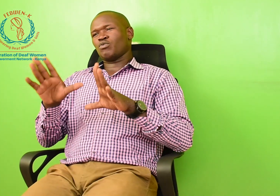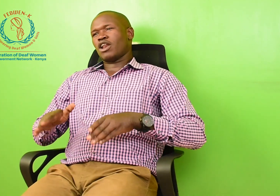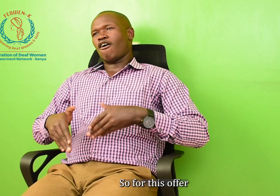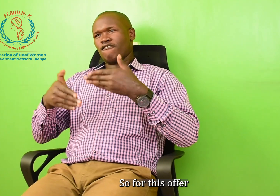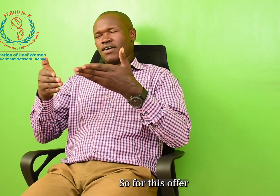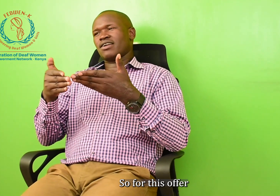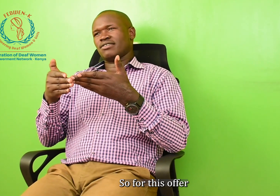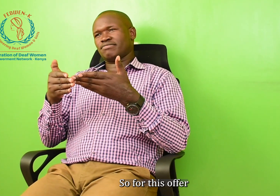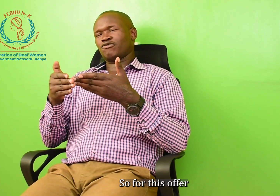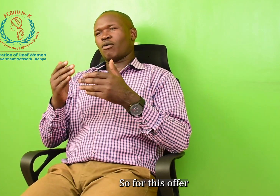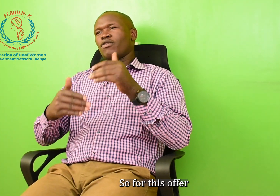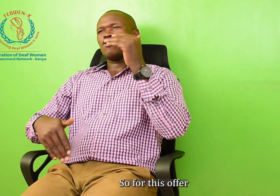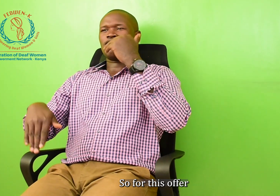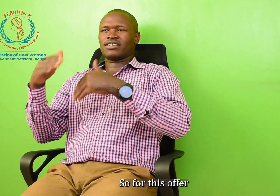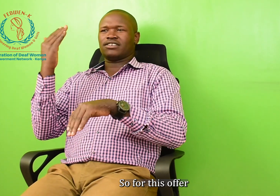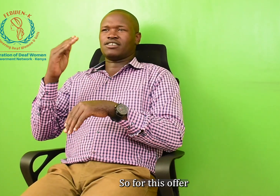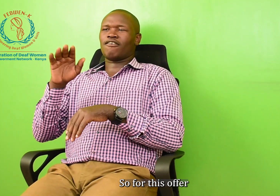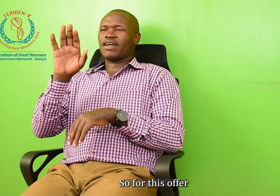so for this offer,